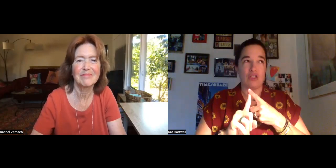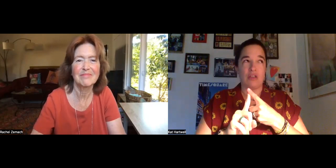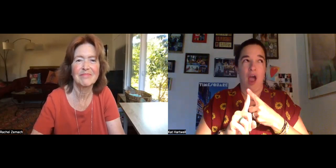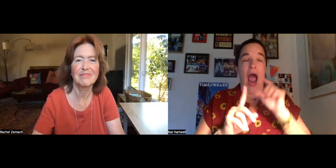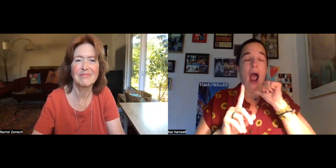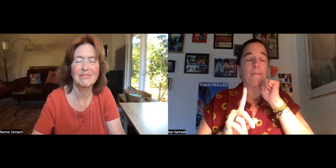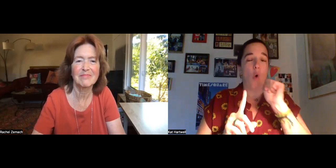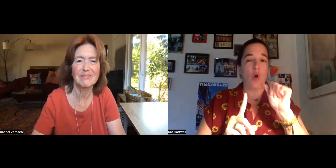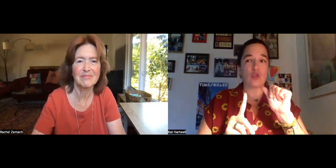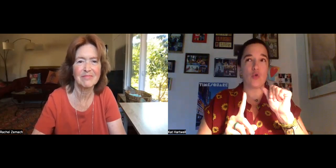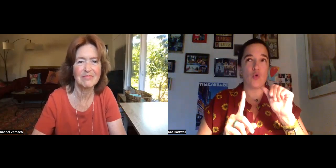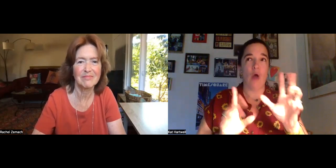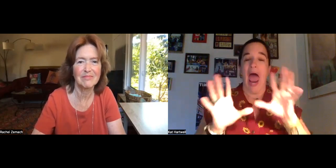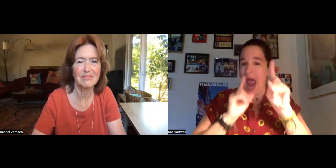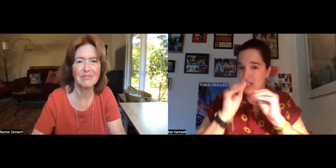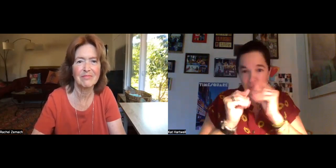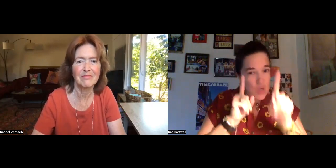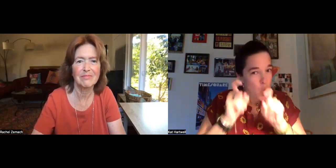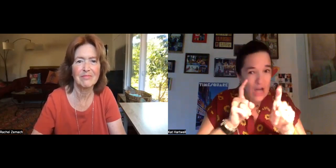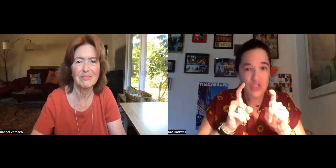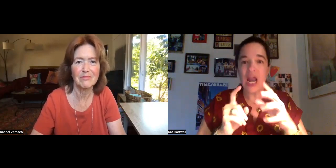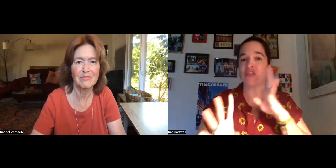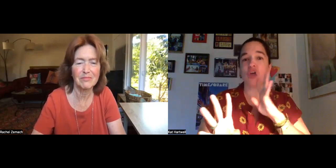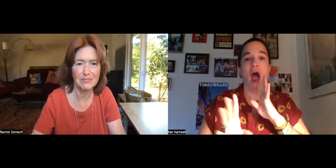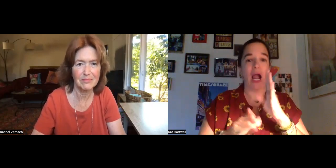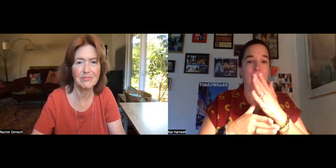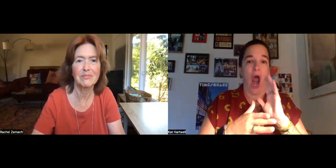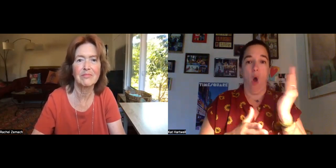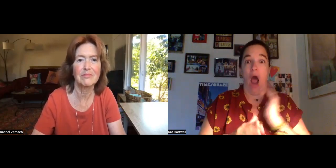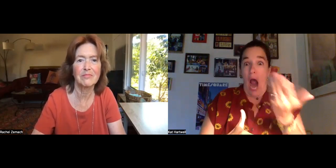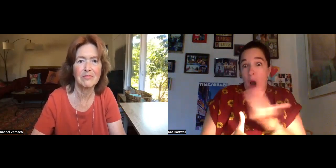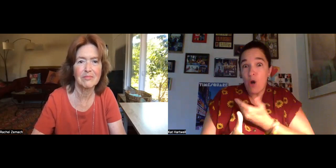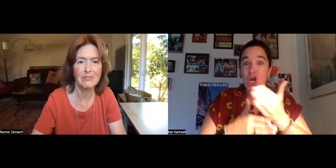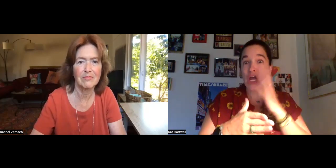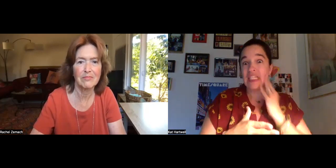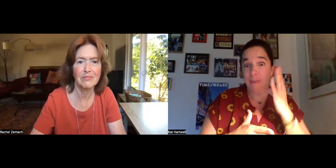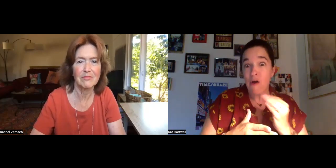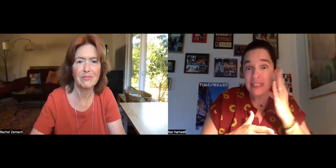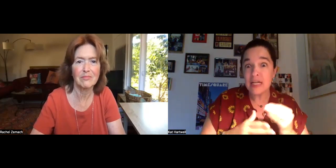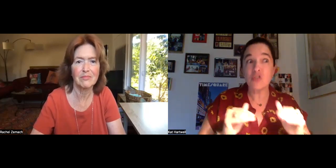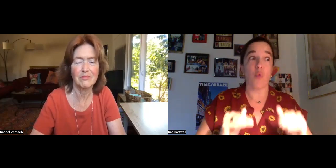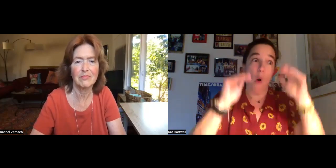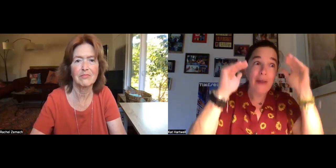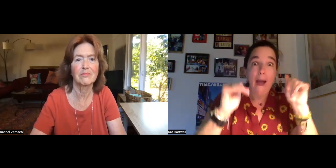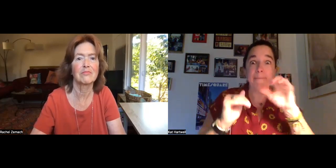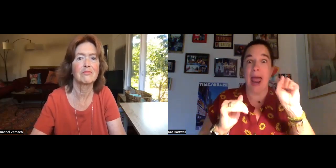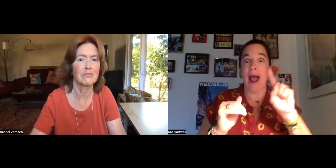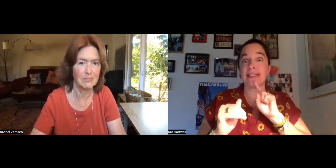First, I'm going to ask a few questions to talk about our experiences growing up as a